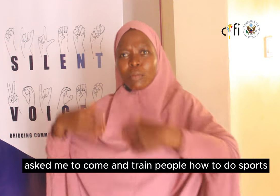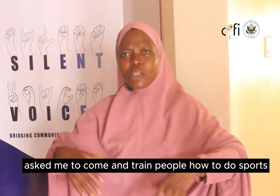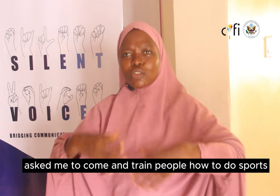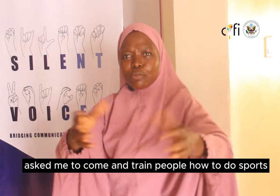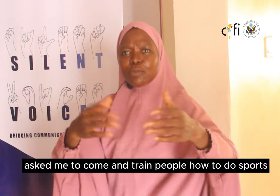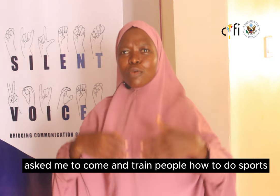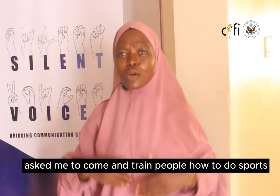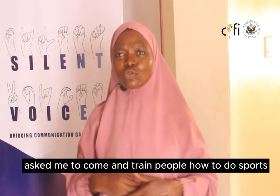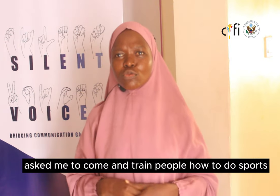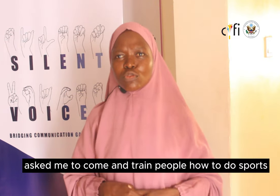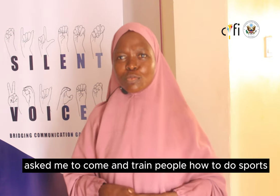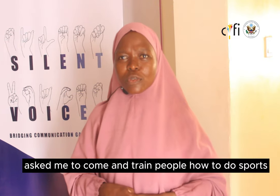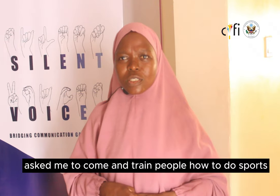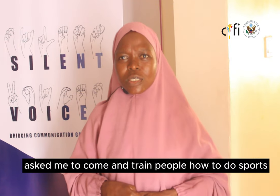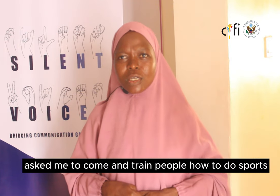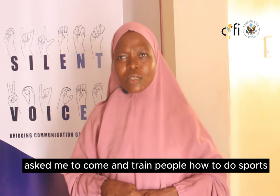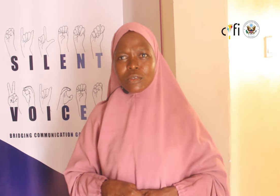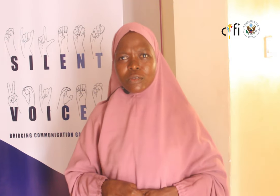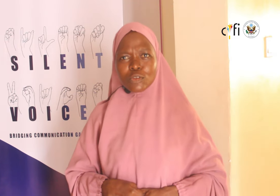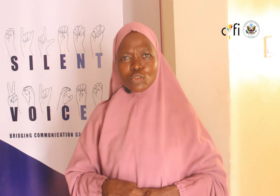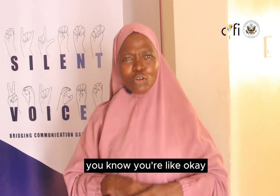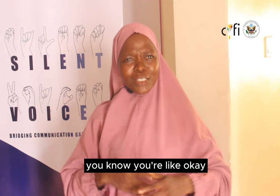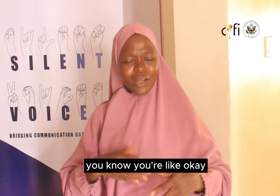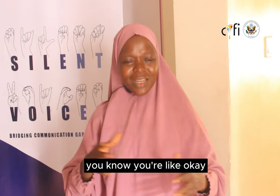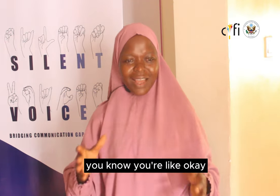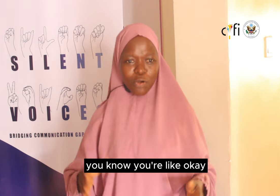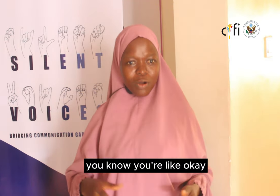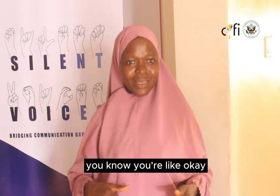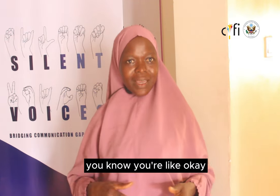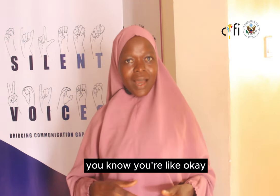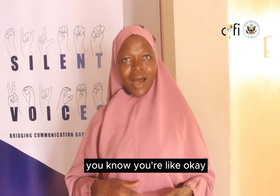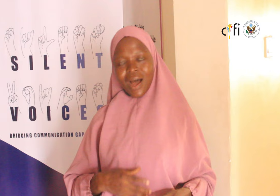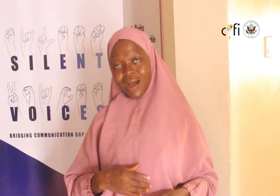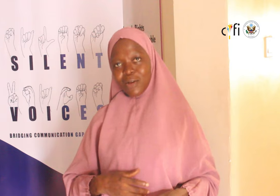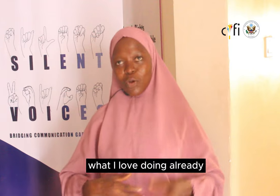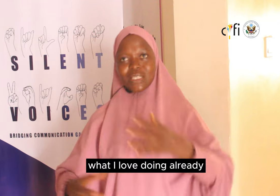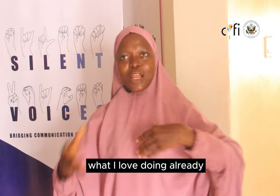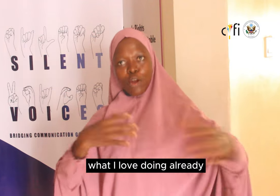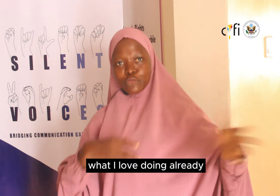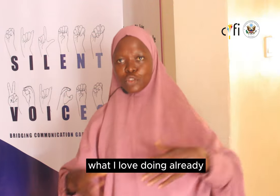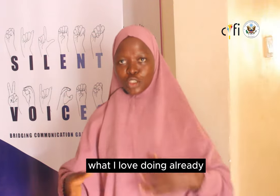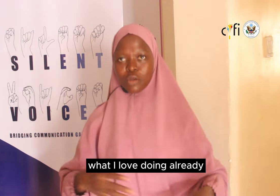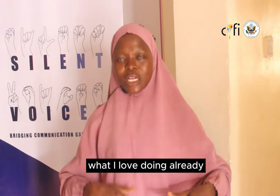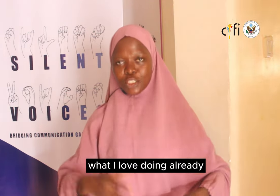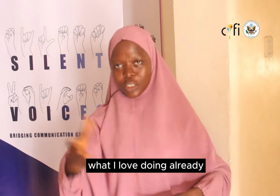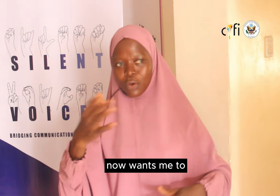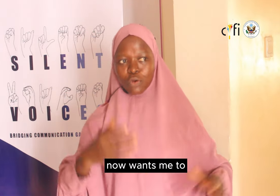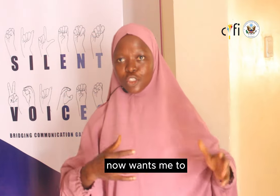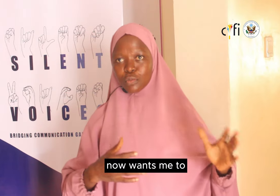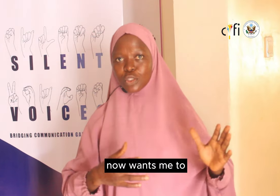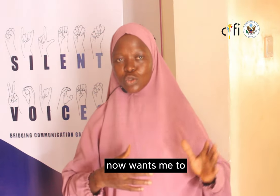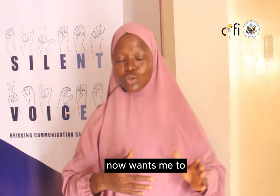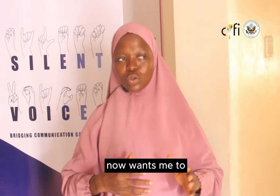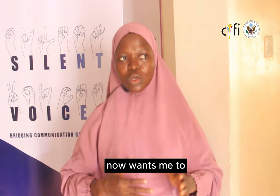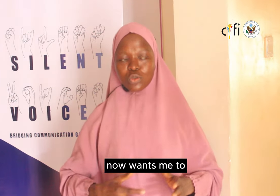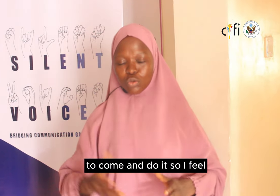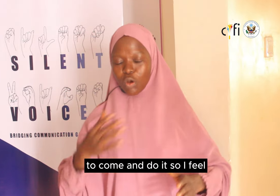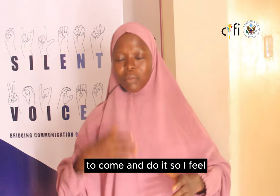and train people how to do sports. You know, you're like, okay, what I love doing already now wants me to come and